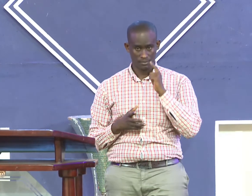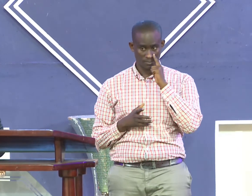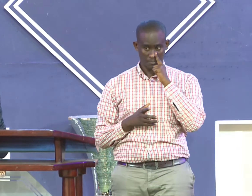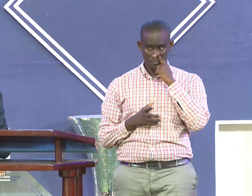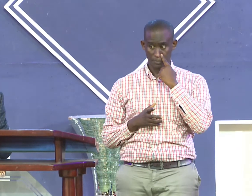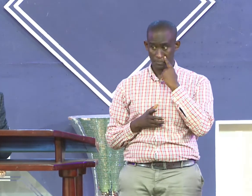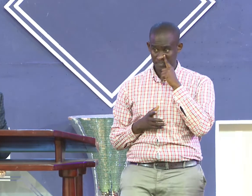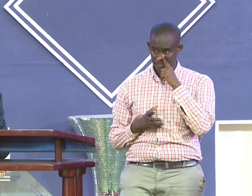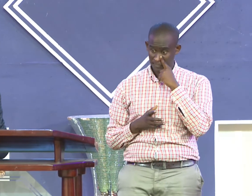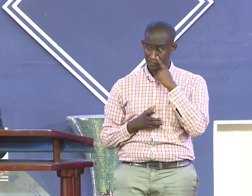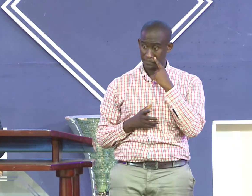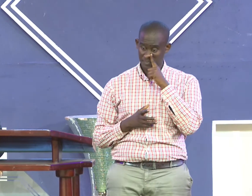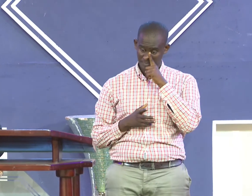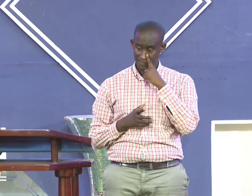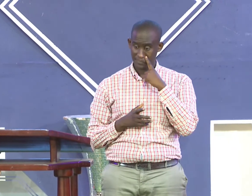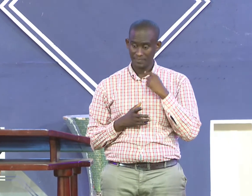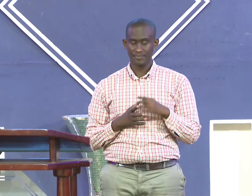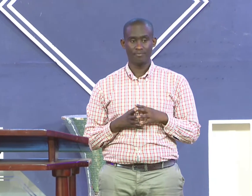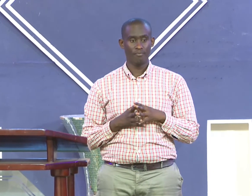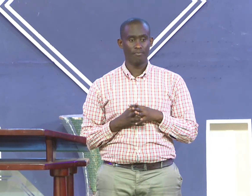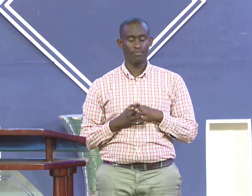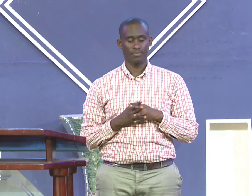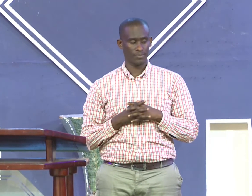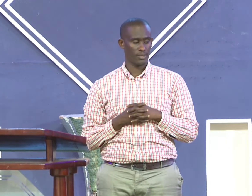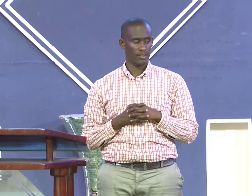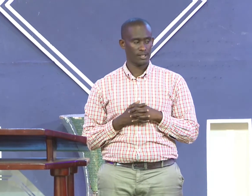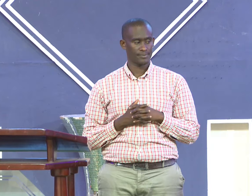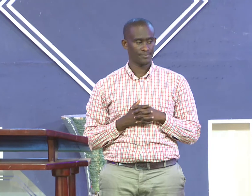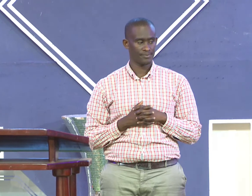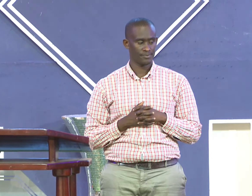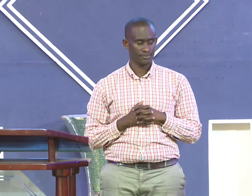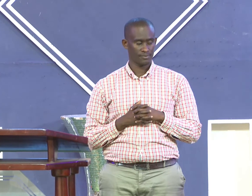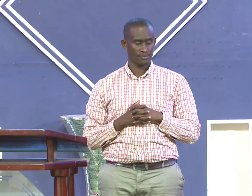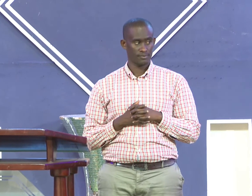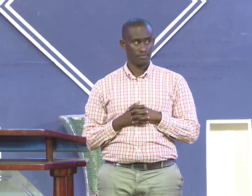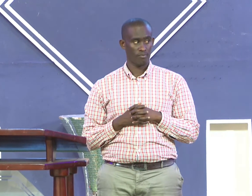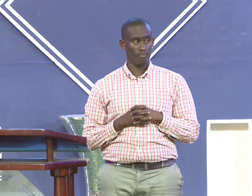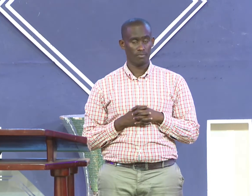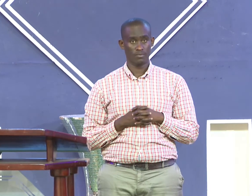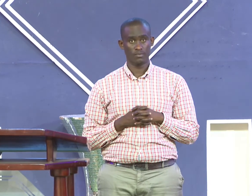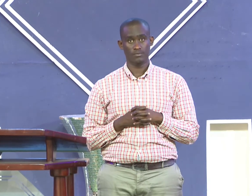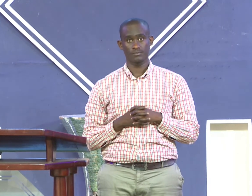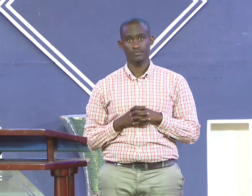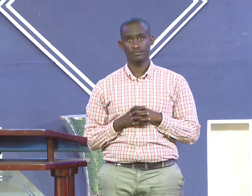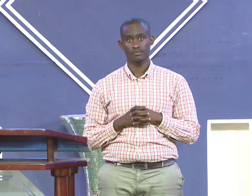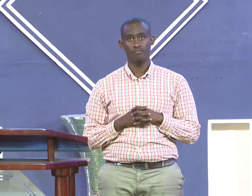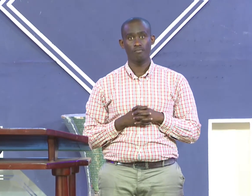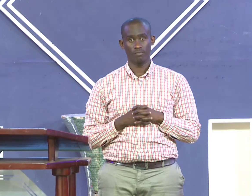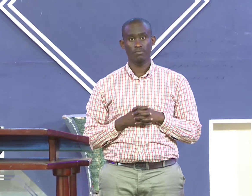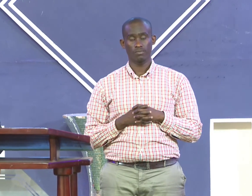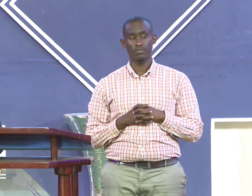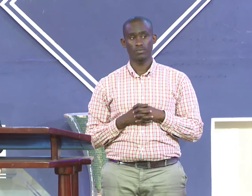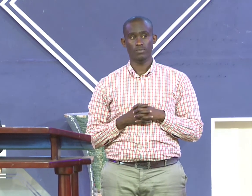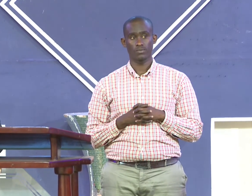gather you out of all countries and will bring you into your own land. Then will I sprinkle clean water upon